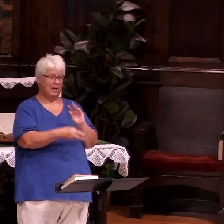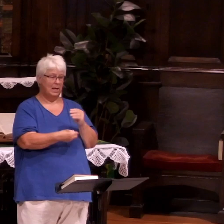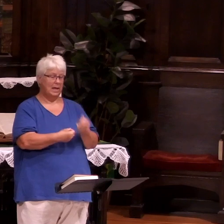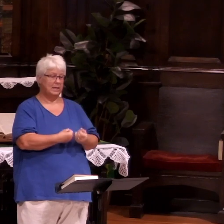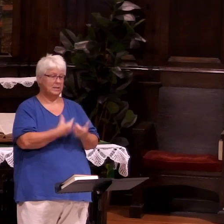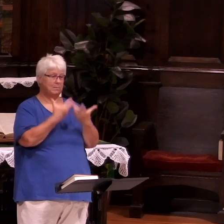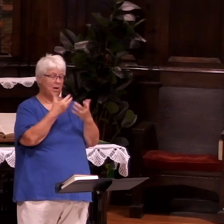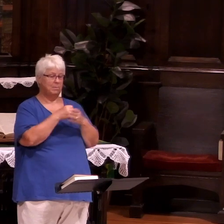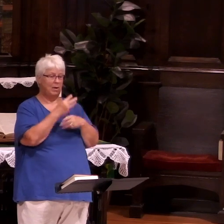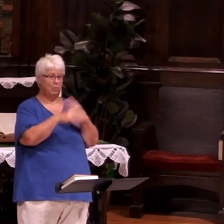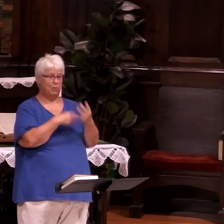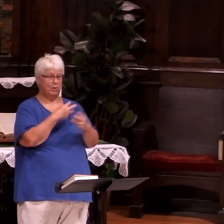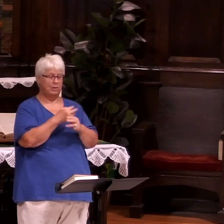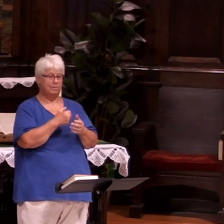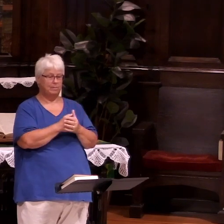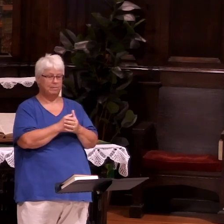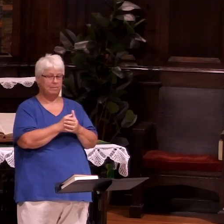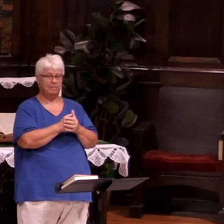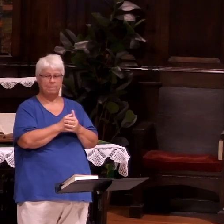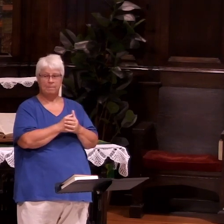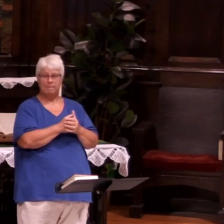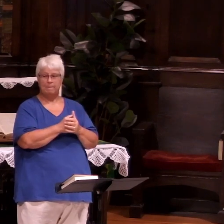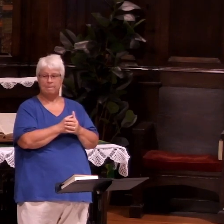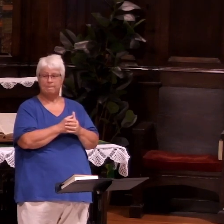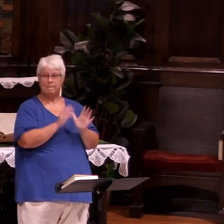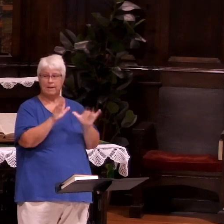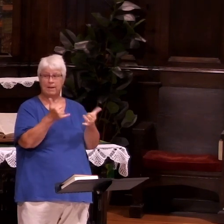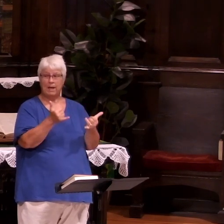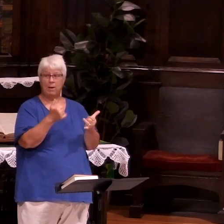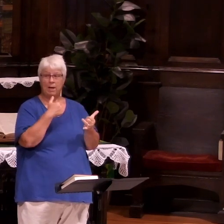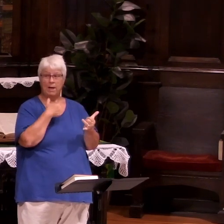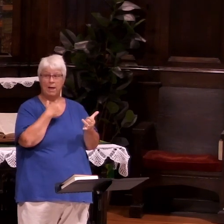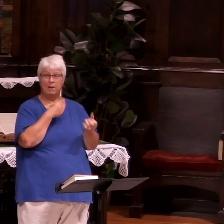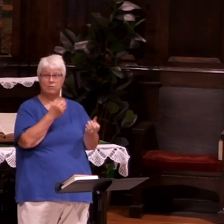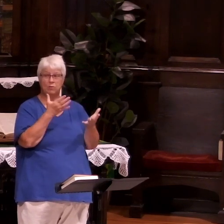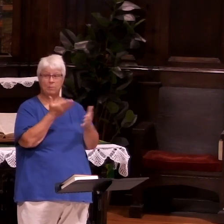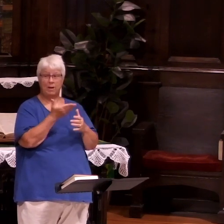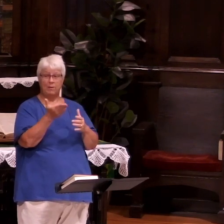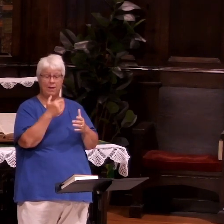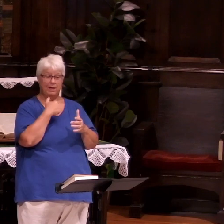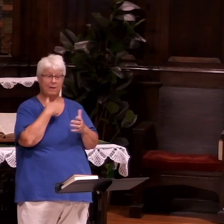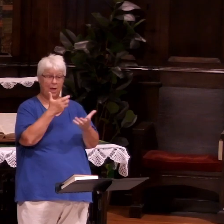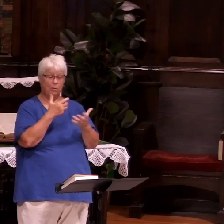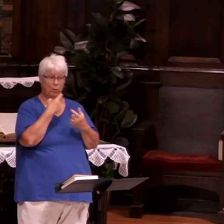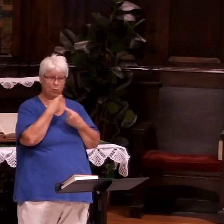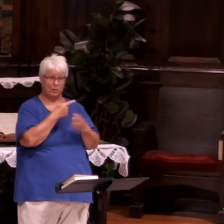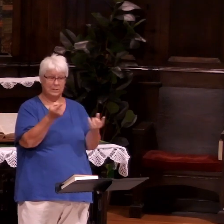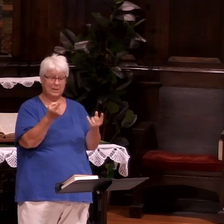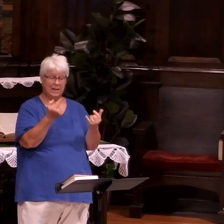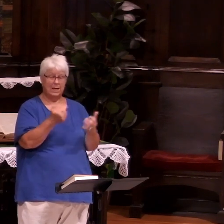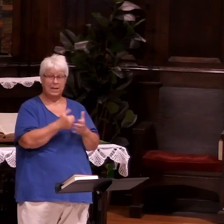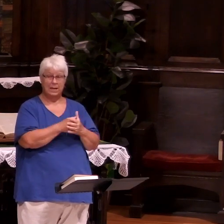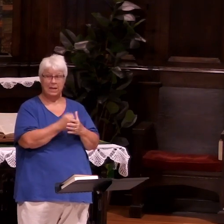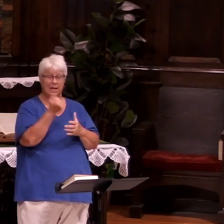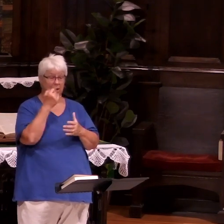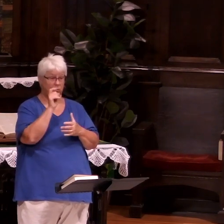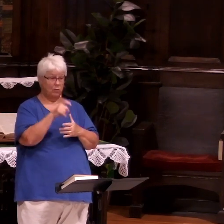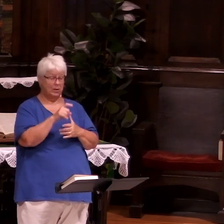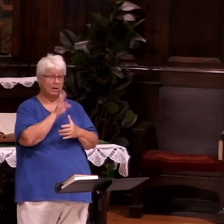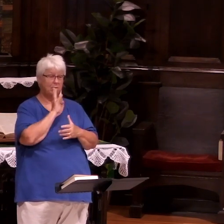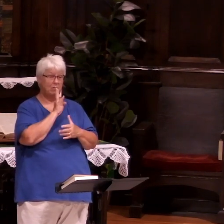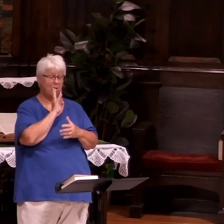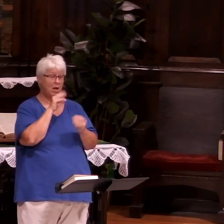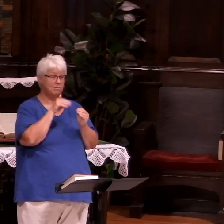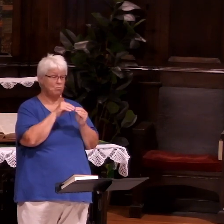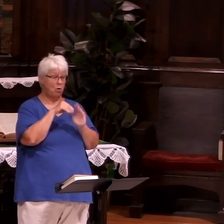by the world. Now listen, I have so many things that I want to say to you all, and if you need to